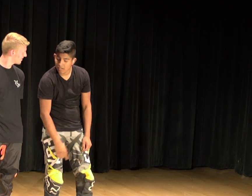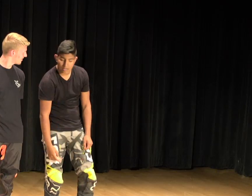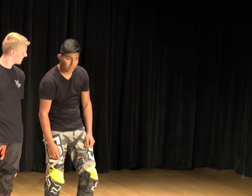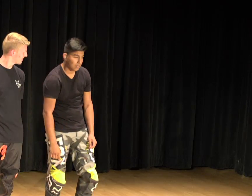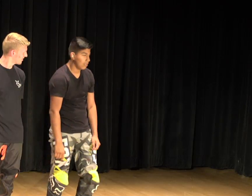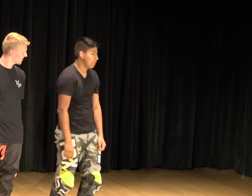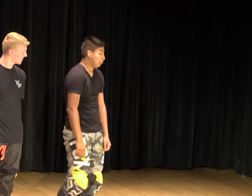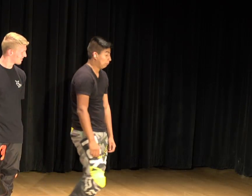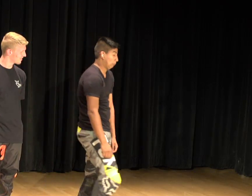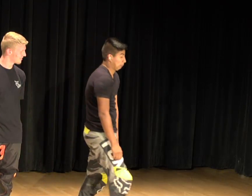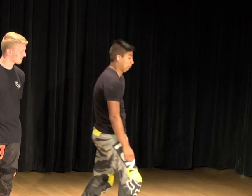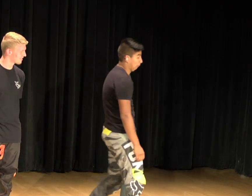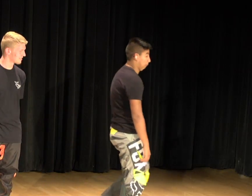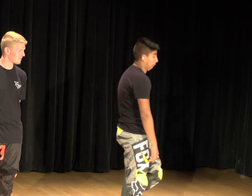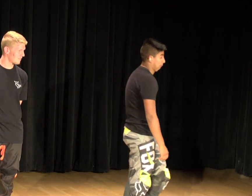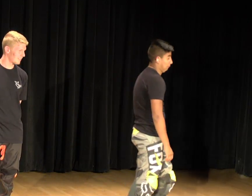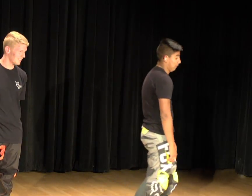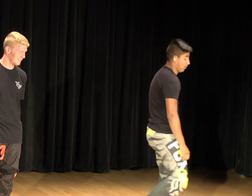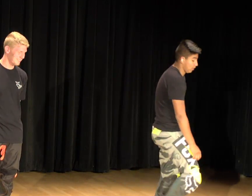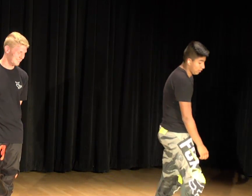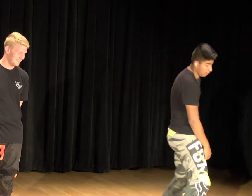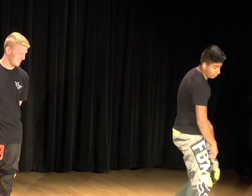the left. The second one? Whatever. All right.